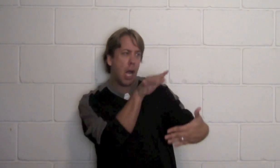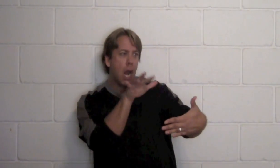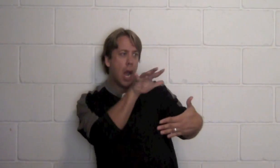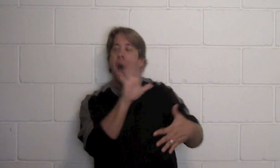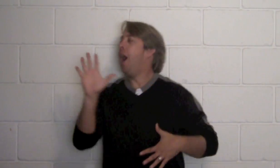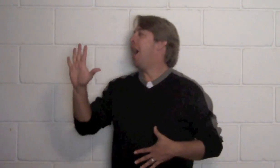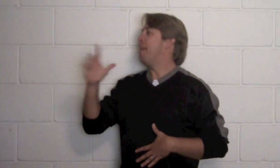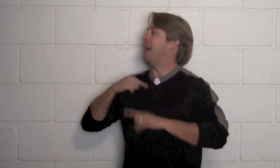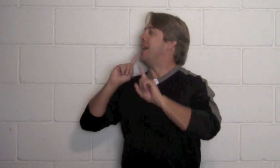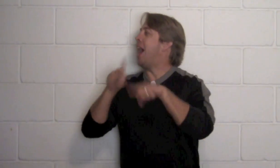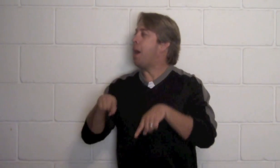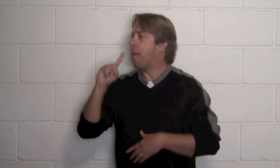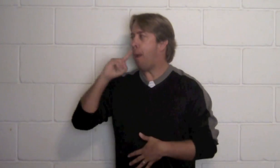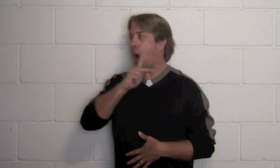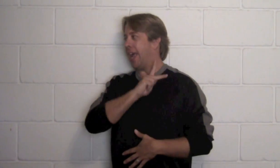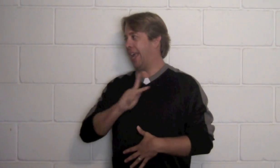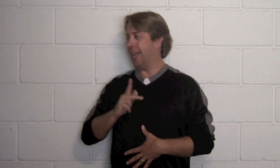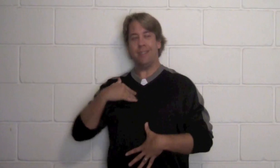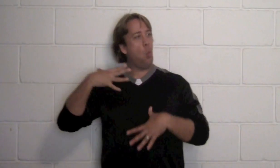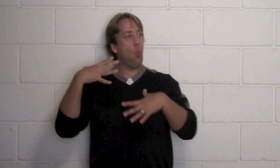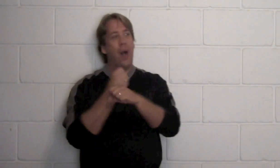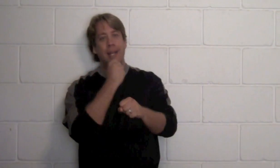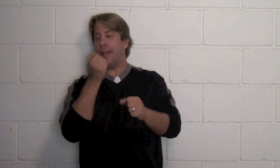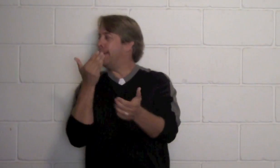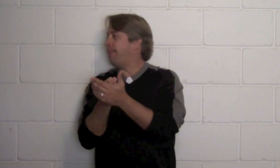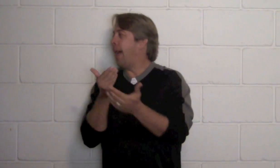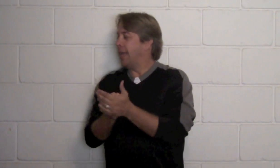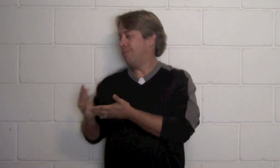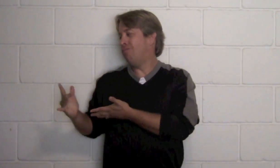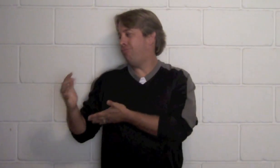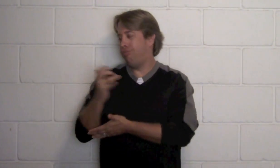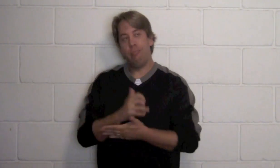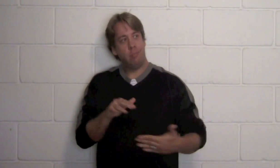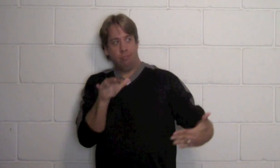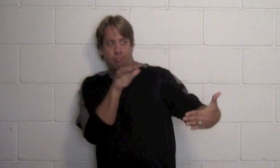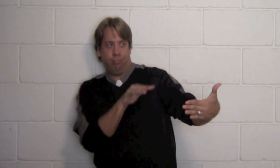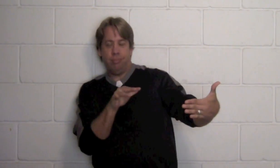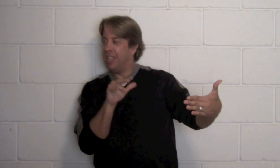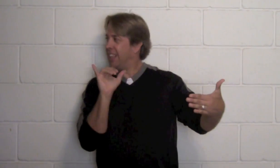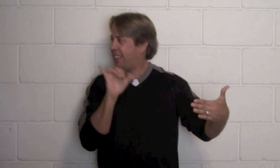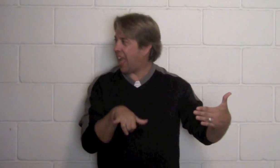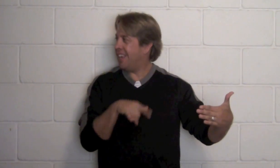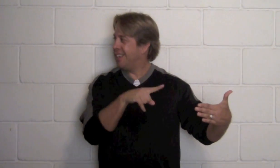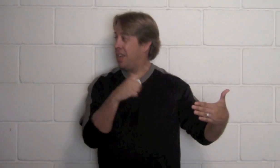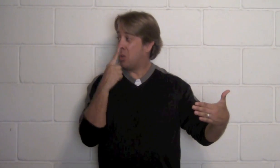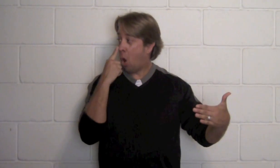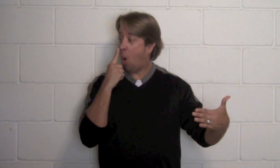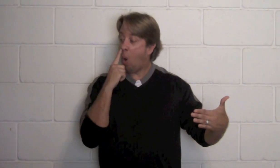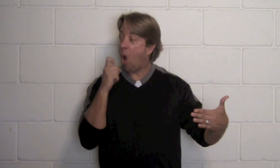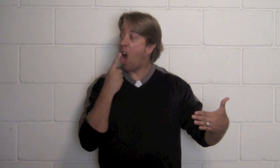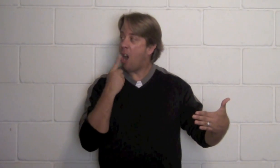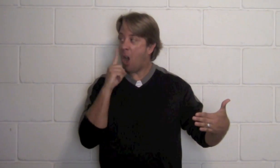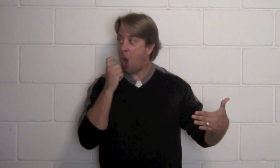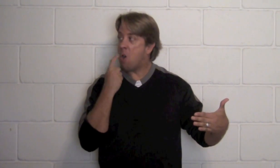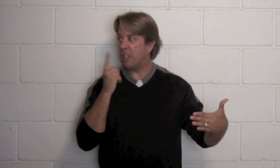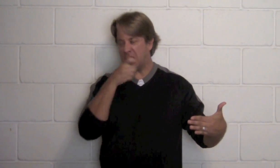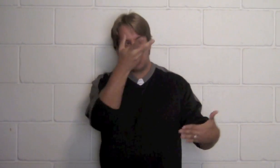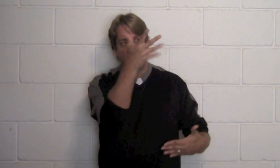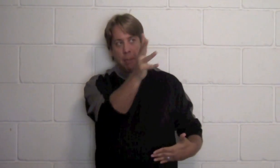And the deaf people say, got it, Burger King. Look at me, pay up. Got it, nailed it. So obvious, Burger